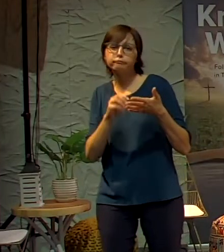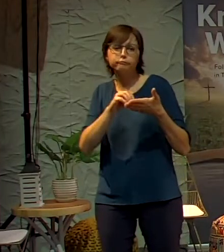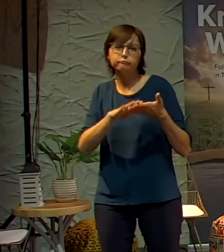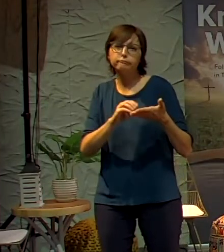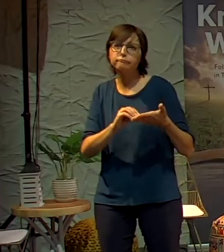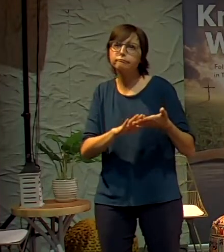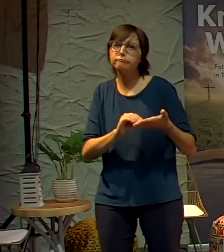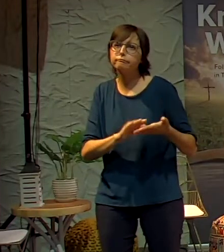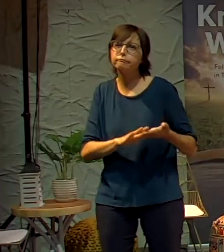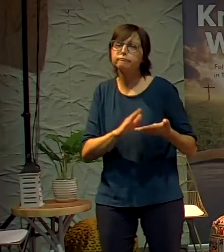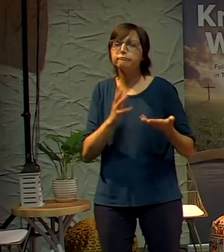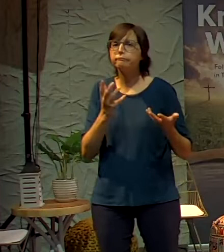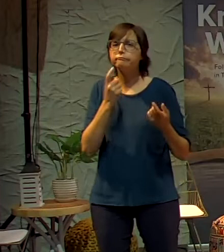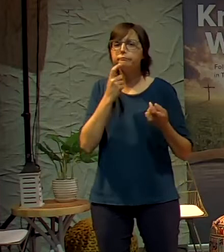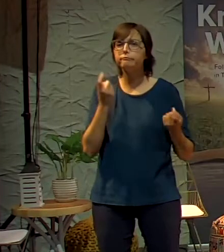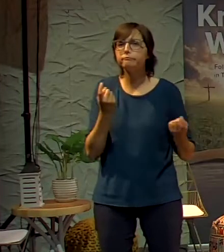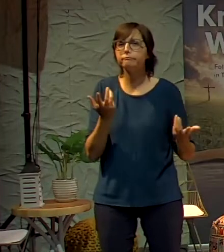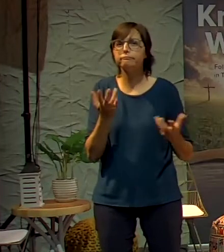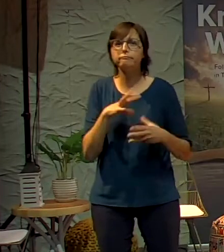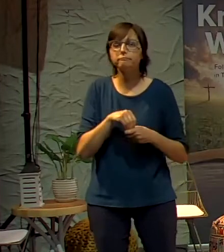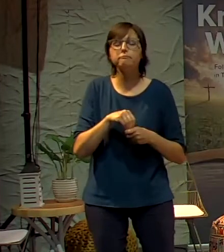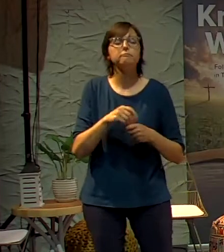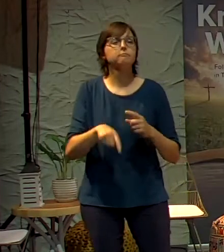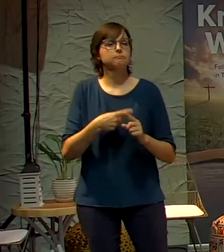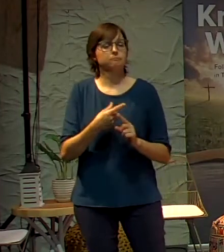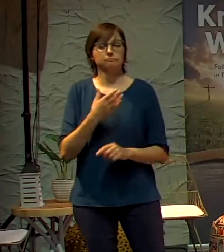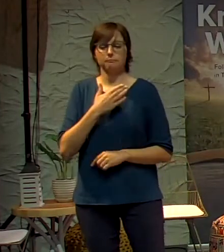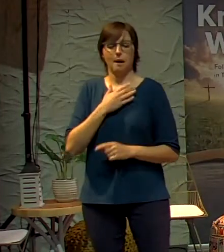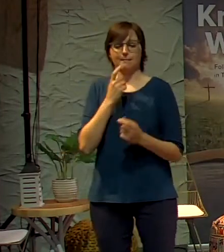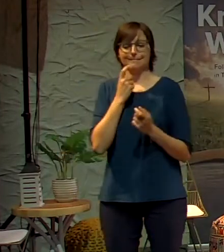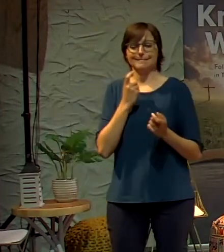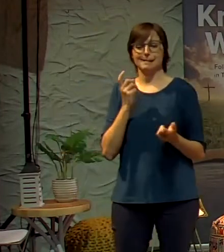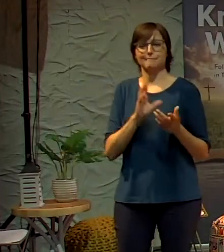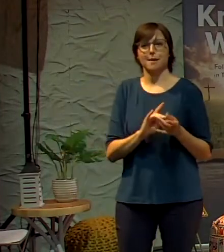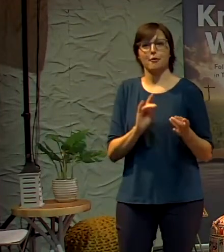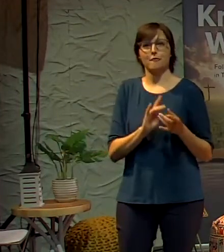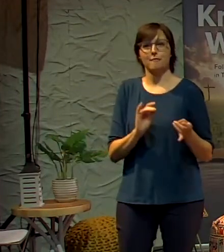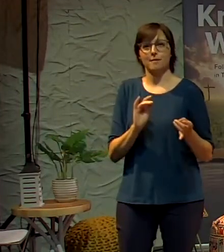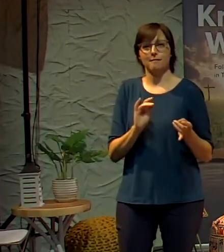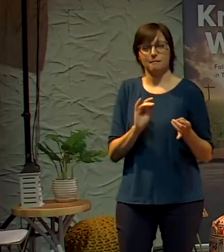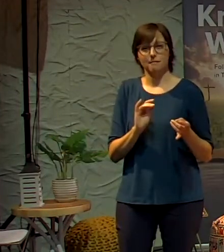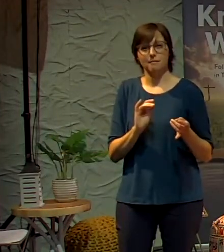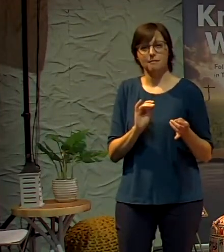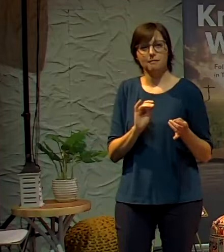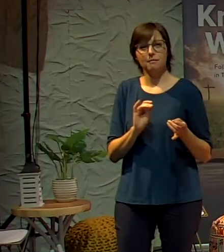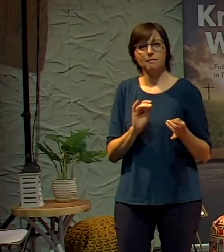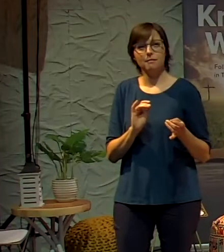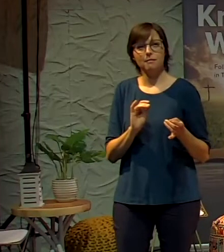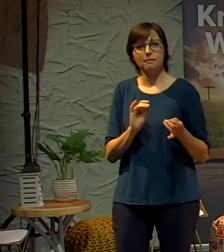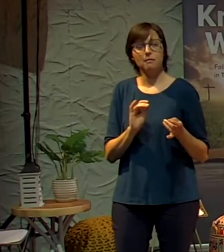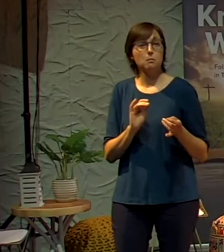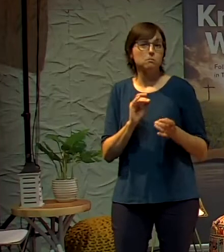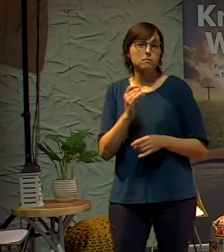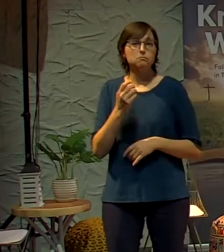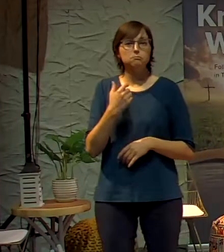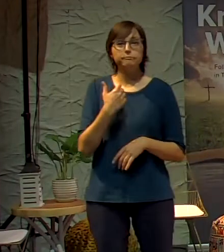And then we get to say, look, this is my sin biography. You know, and anybody who I study the Bible with,